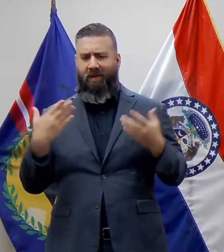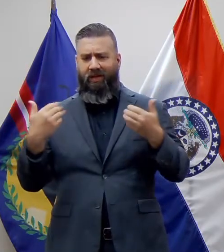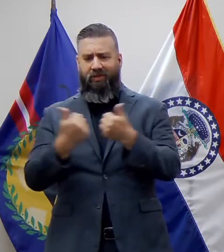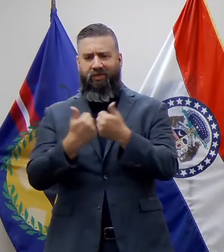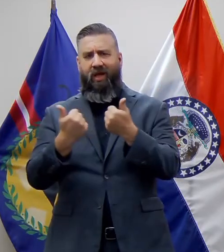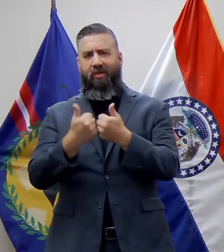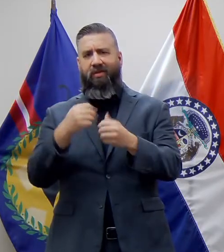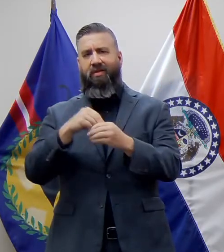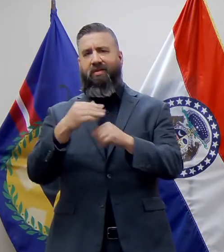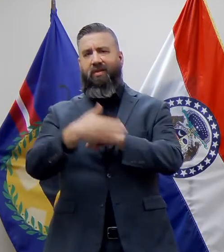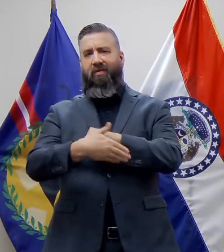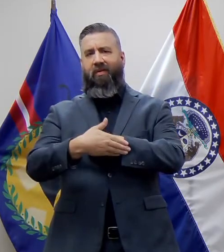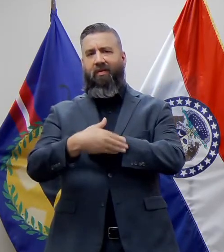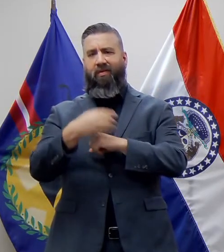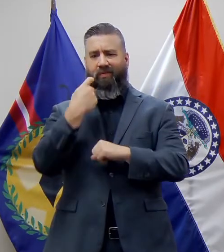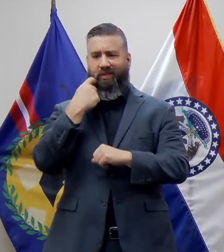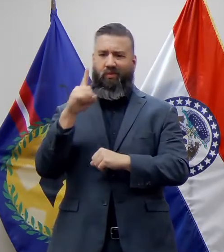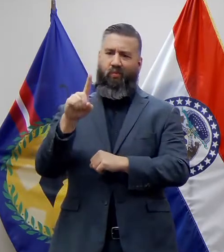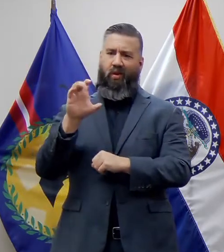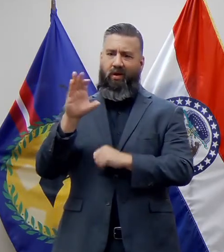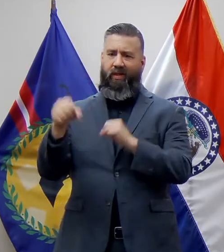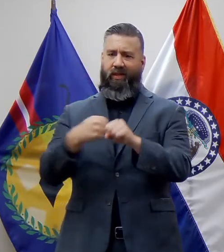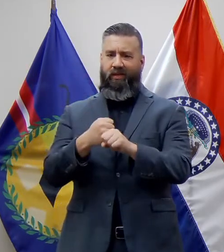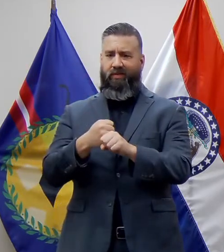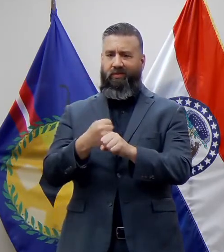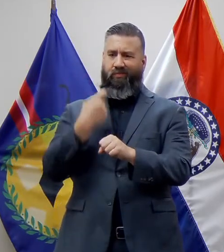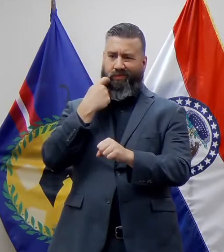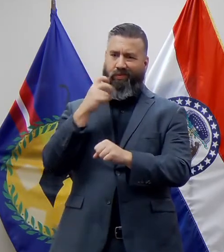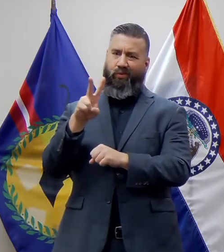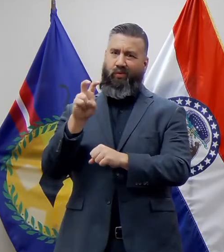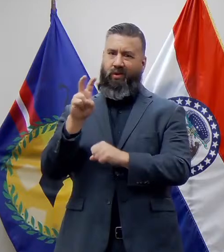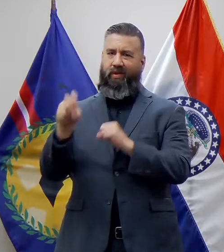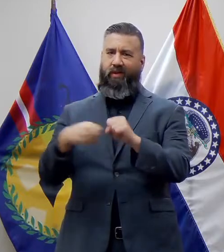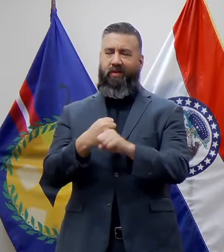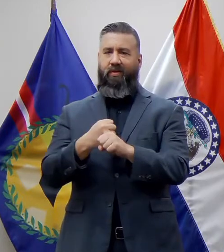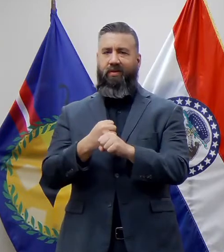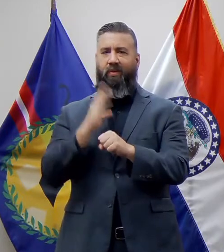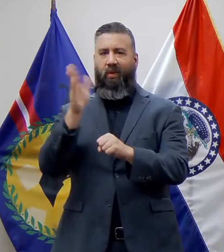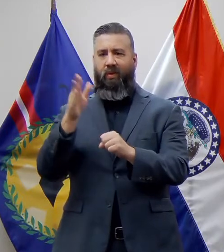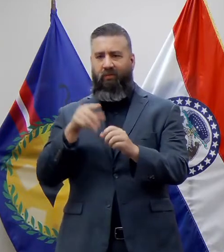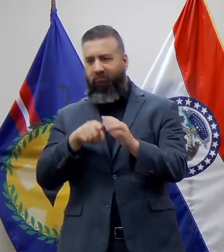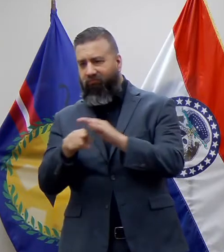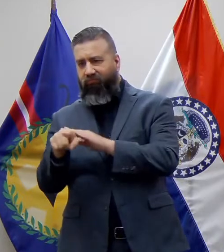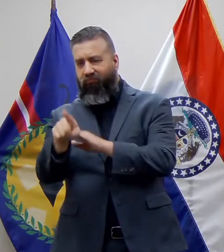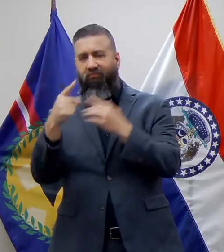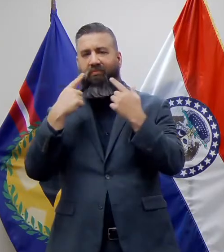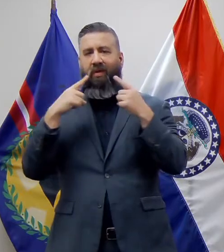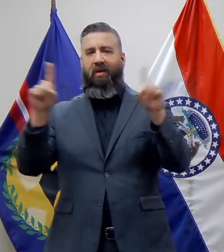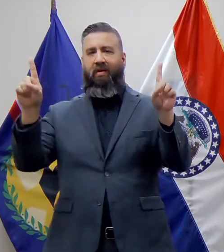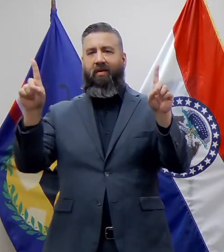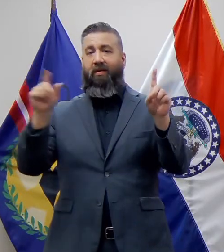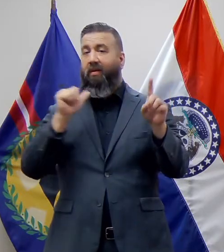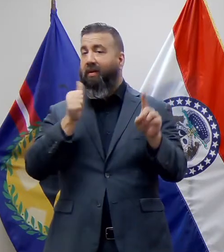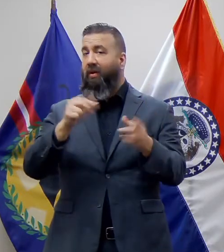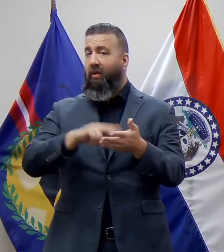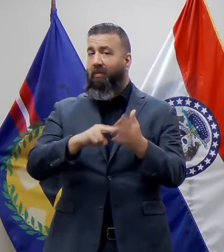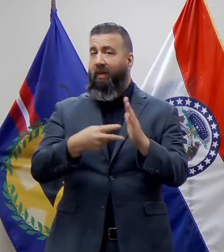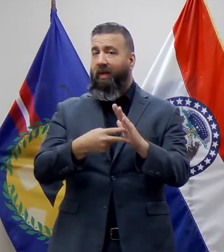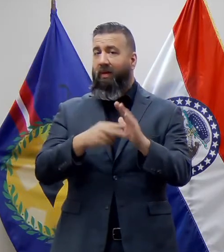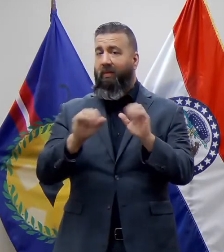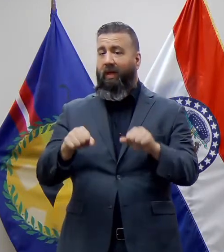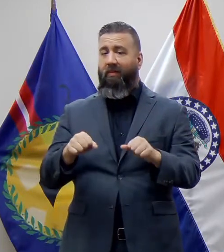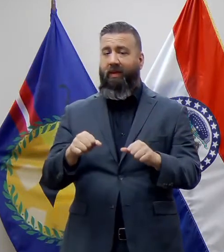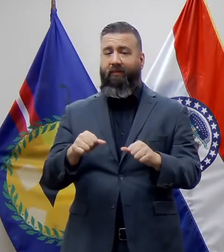country over the past 100 years, over the past 200 years, and we'll find a path through this. That doesn't mean that we should be